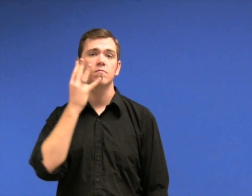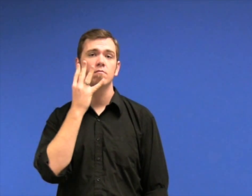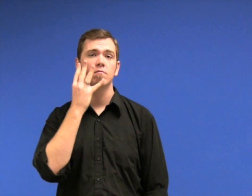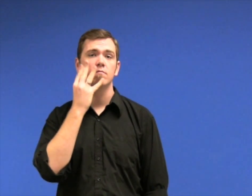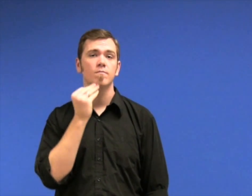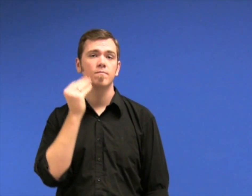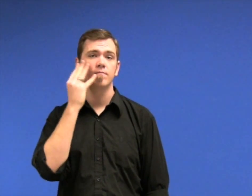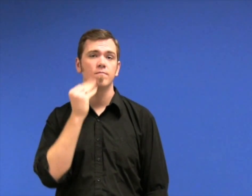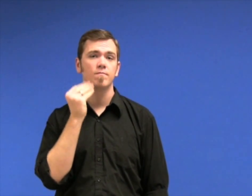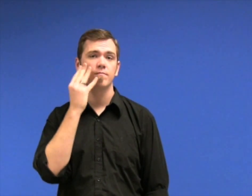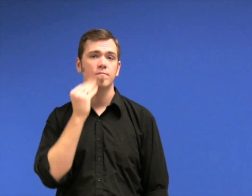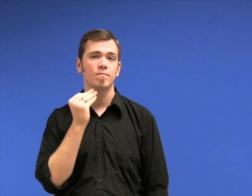Peach.